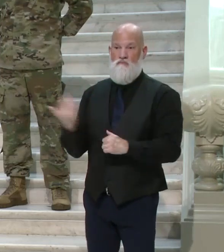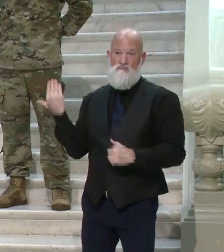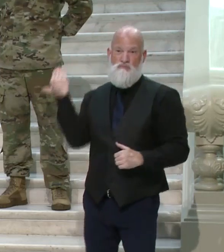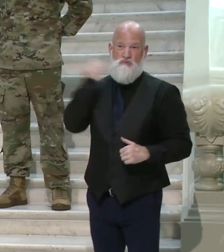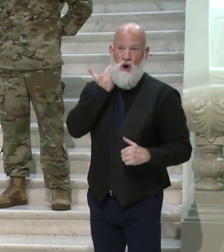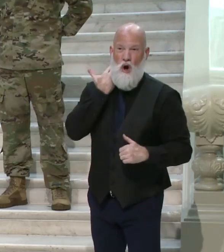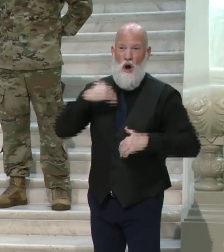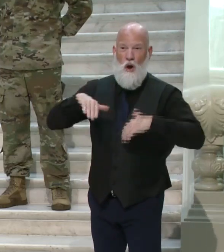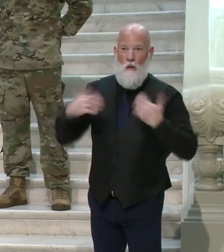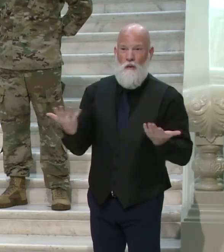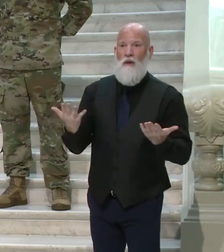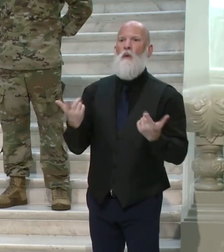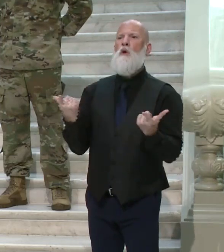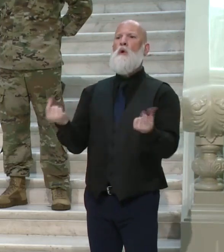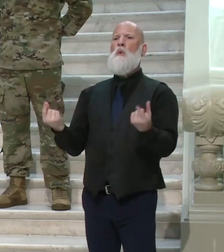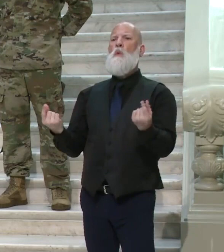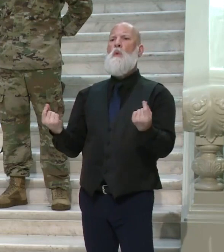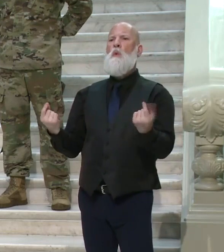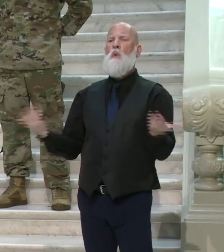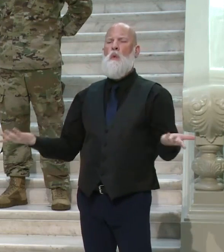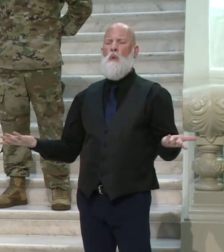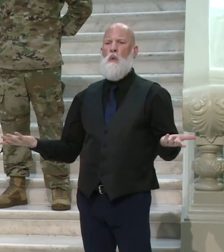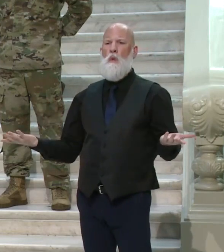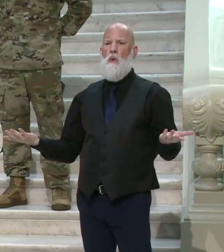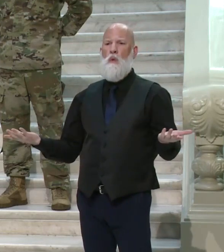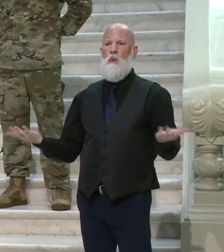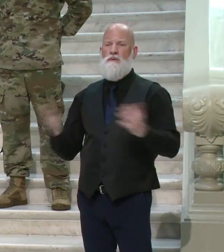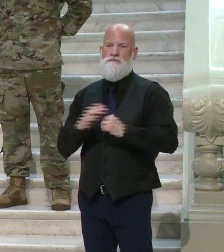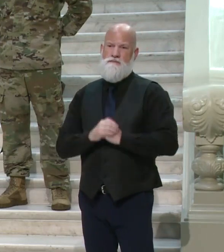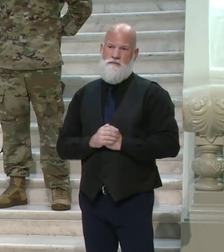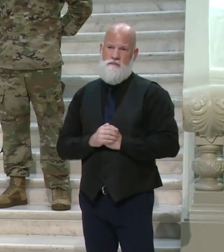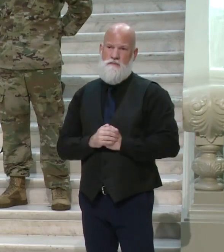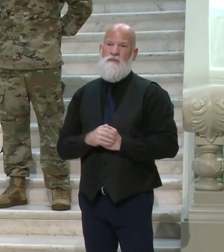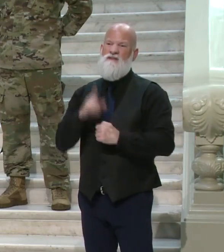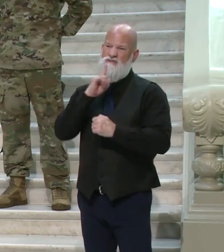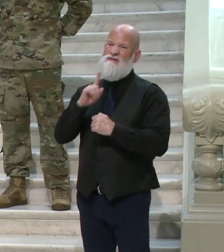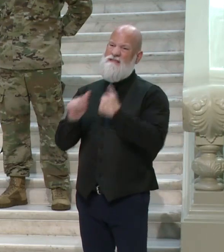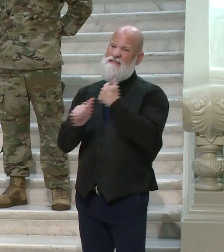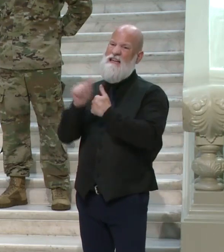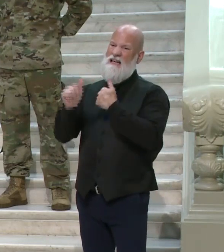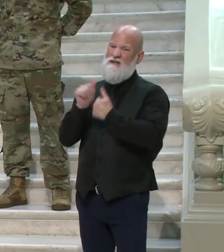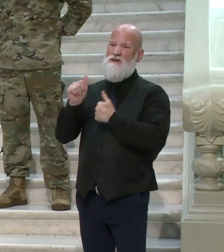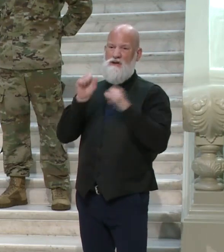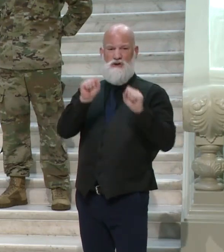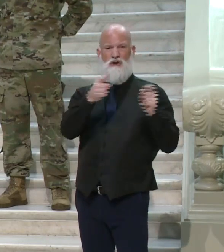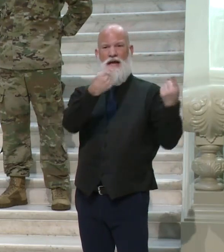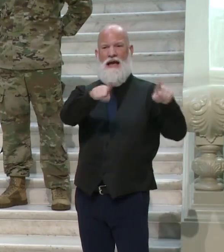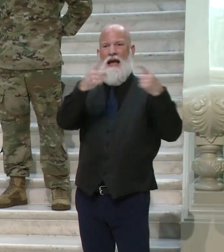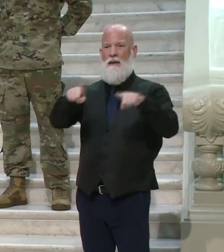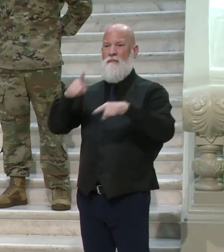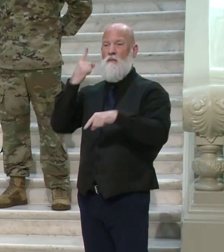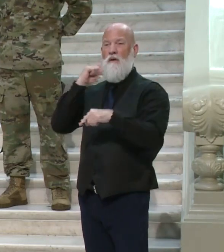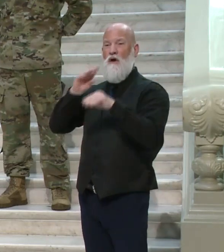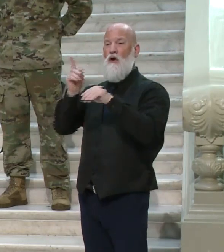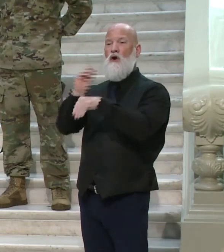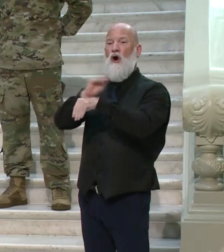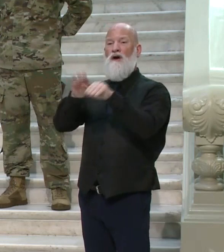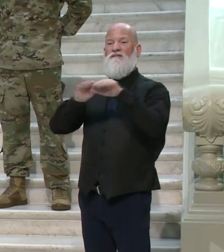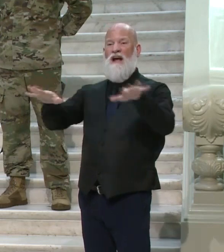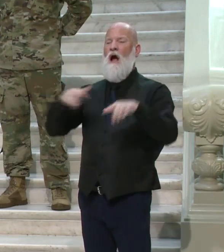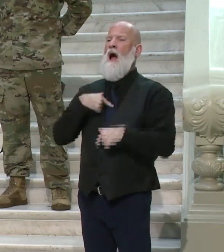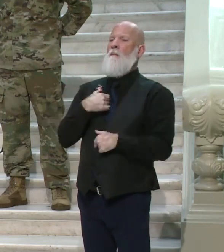doing desperate things in this world that we're in, that is very dangerous for the spread. I would rather ask our people to